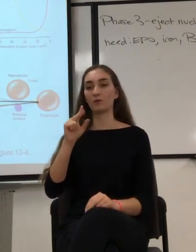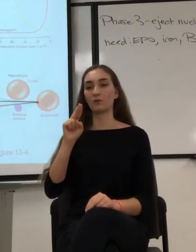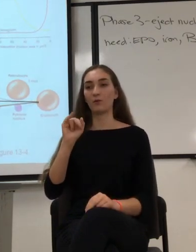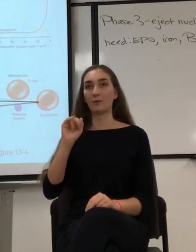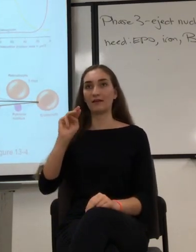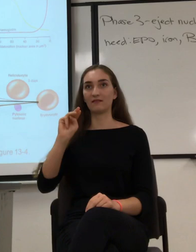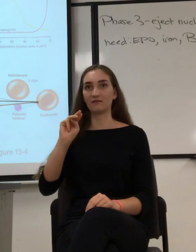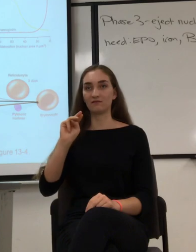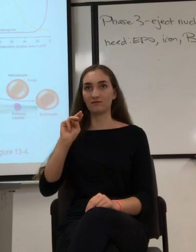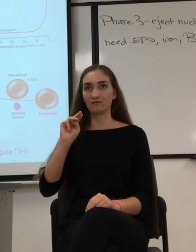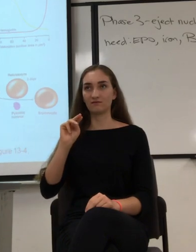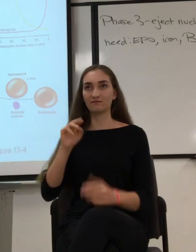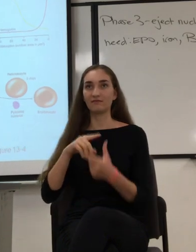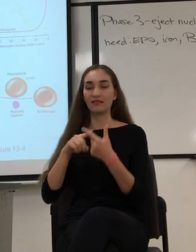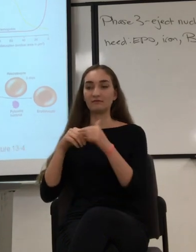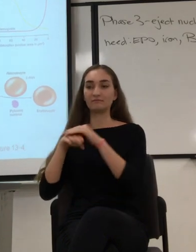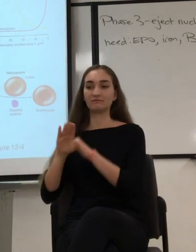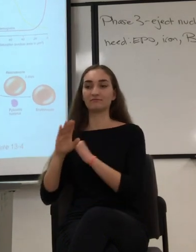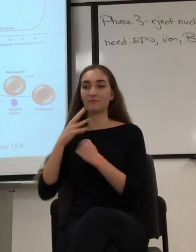would enter the circulation.